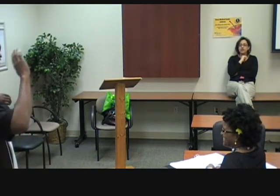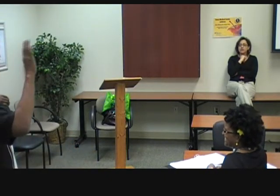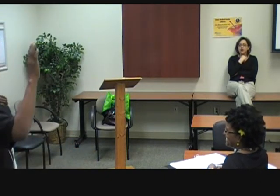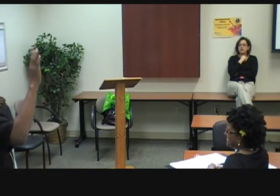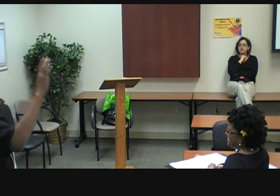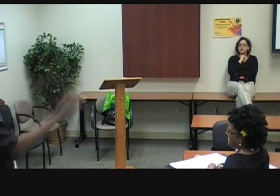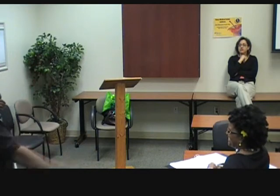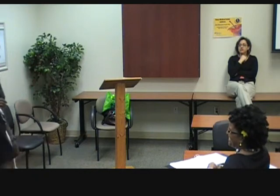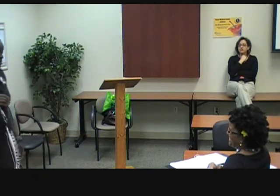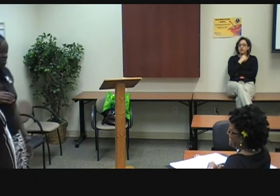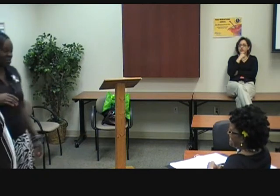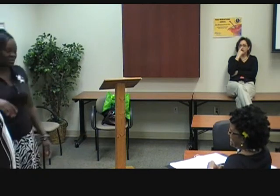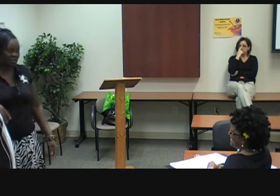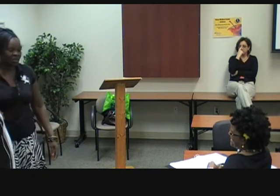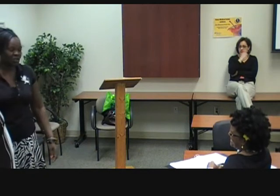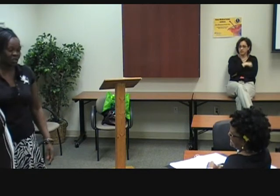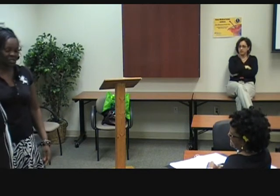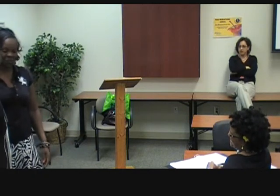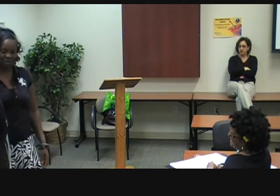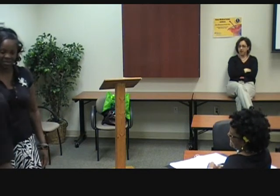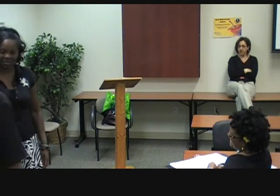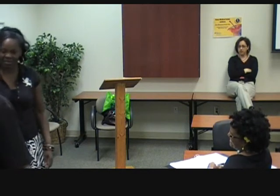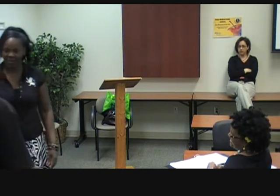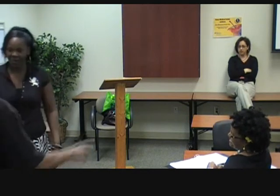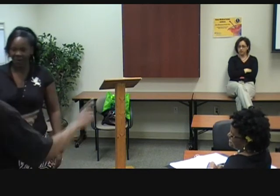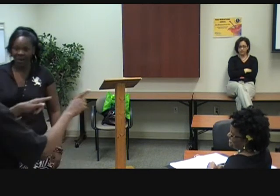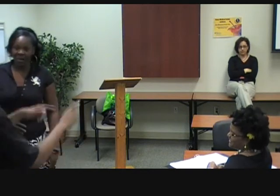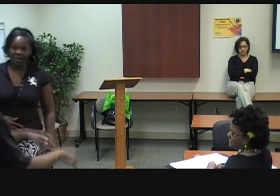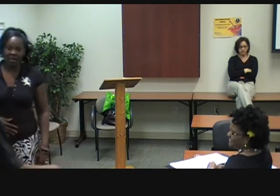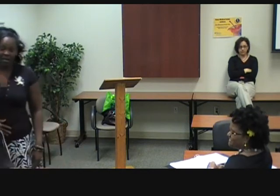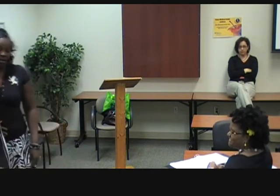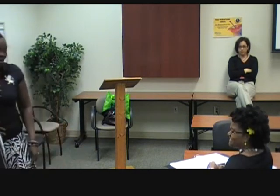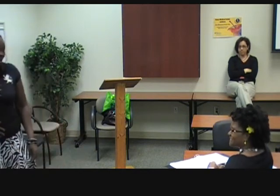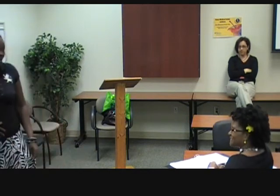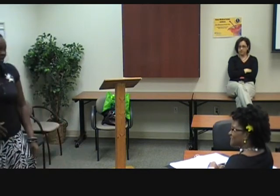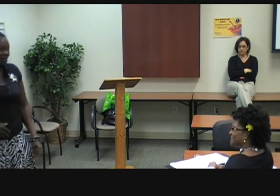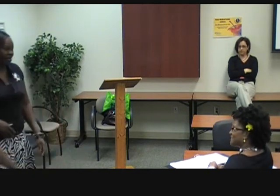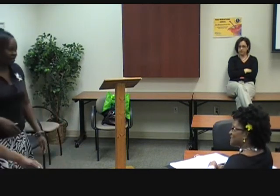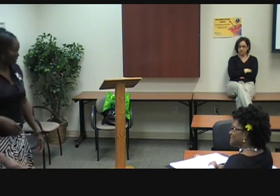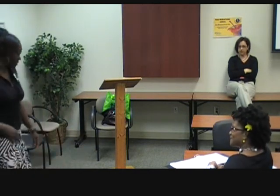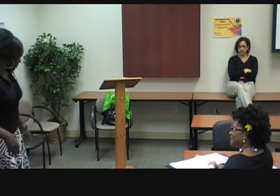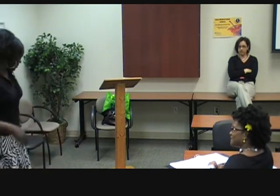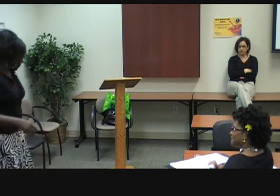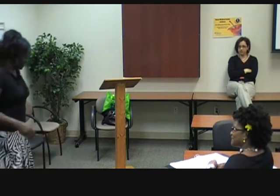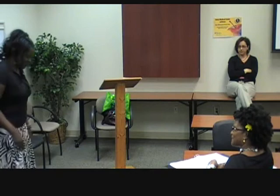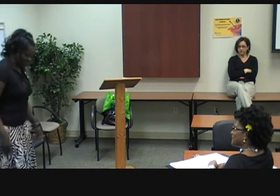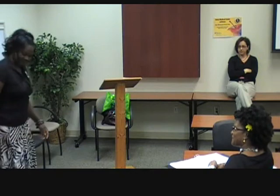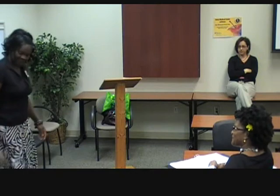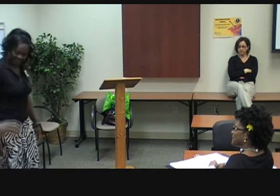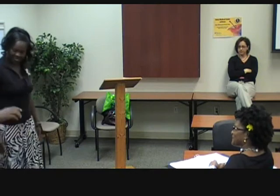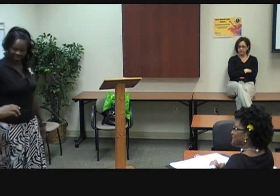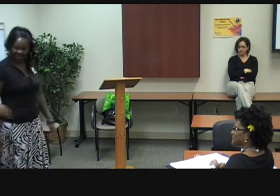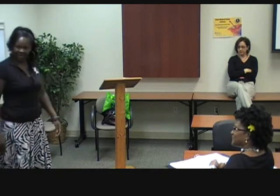voice off. Just turn your voice off. I'm just like, Yes, we can see, yeah, we're